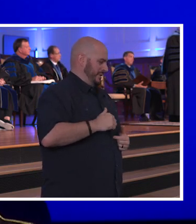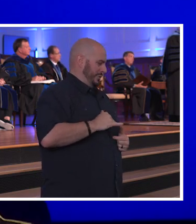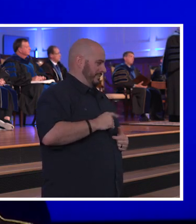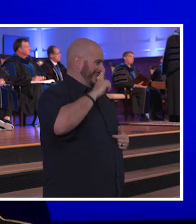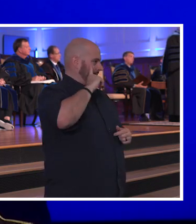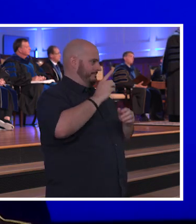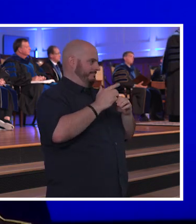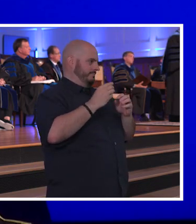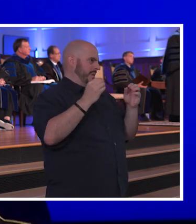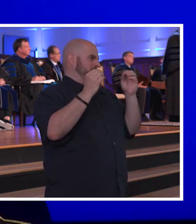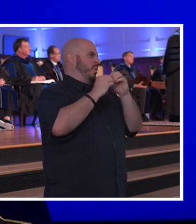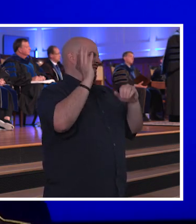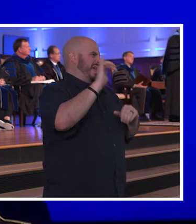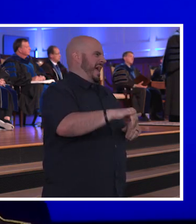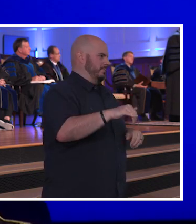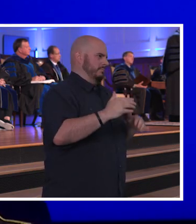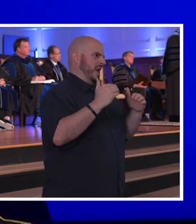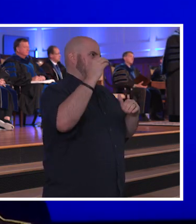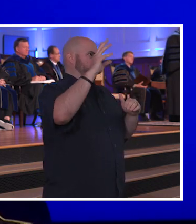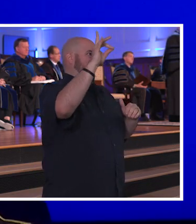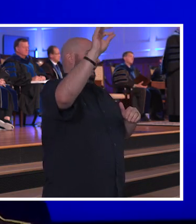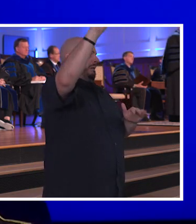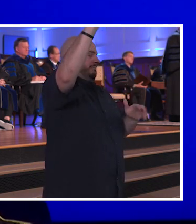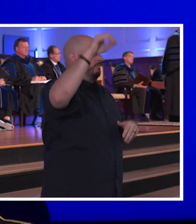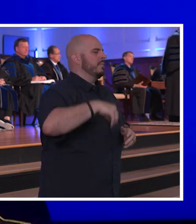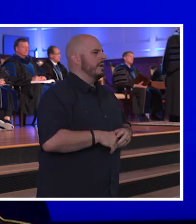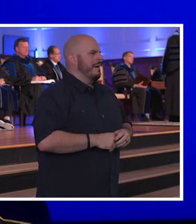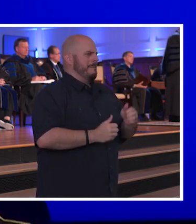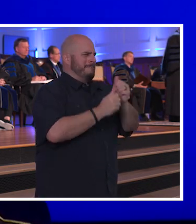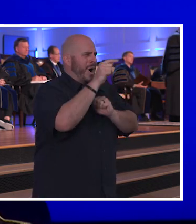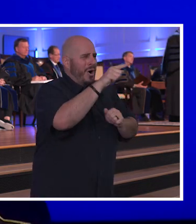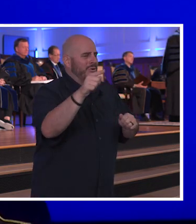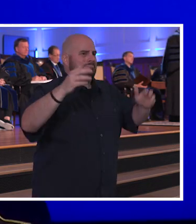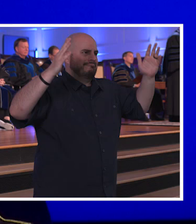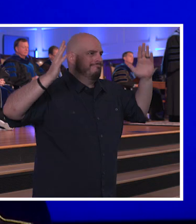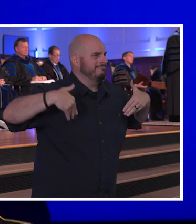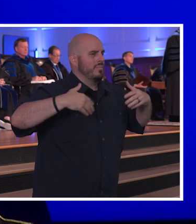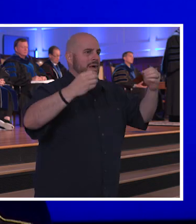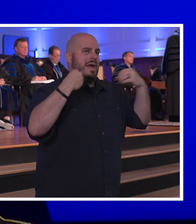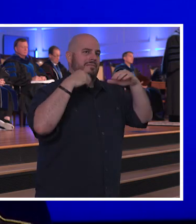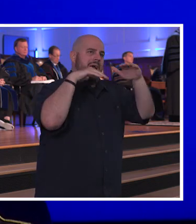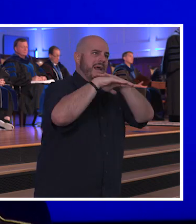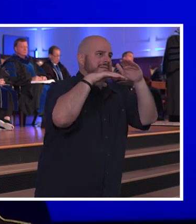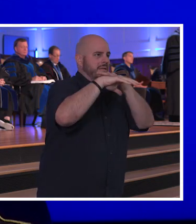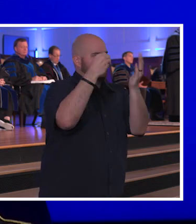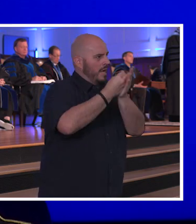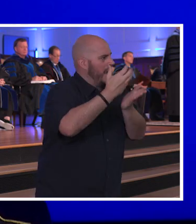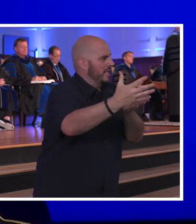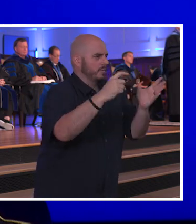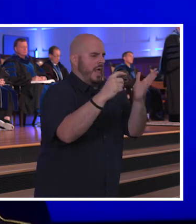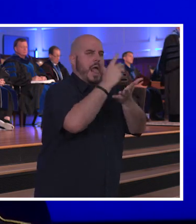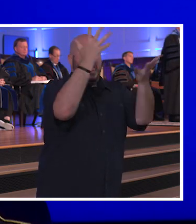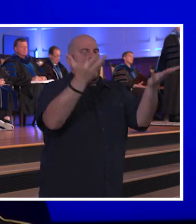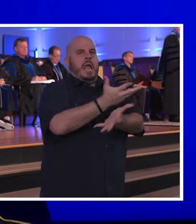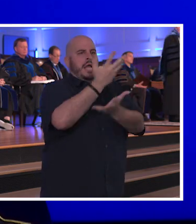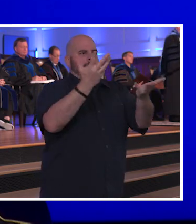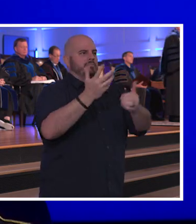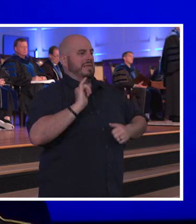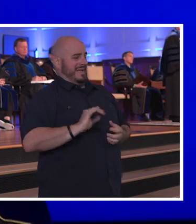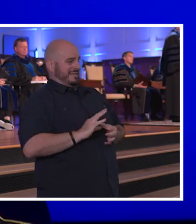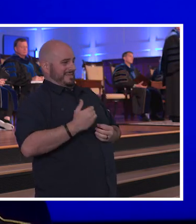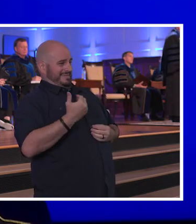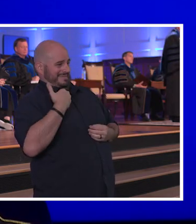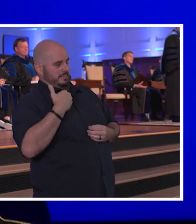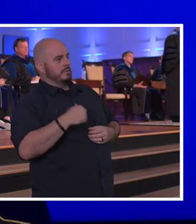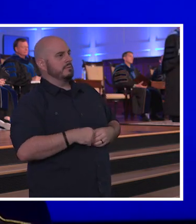Most of them are unreached, with little or no access to the gospel. And as I said a moment ago, altogether there are more